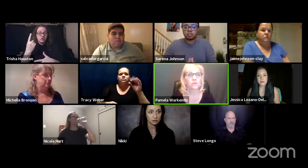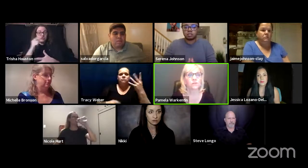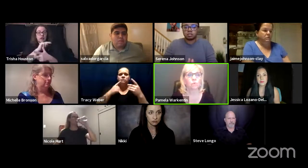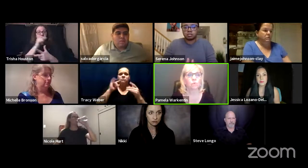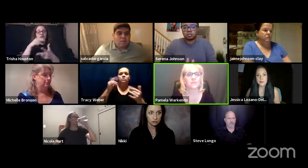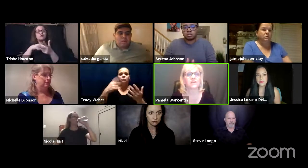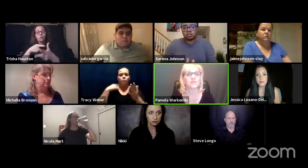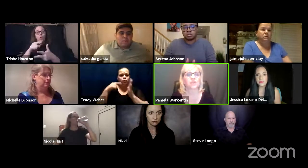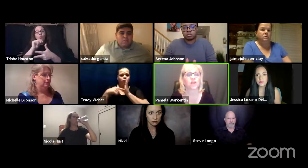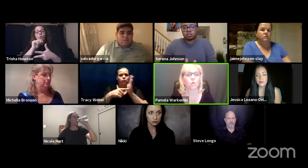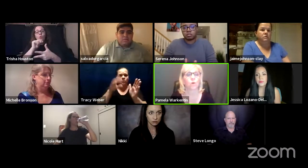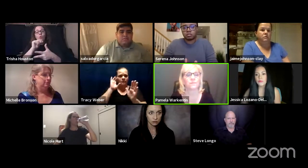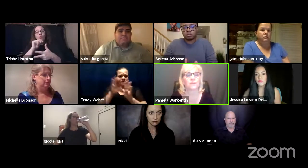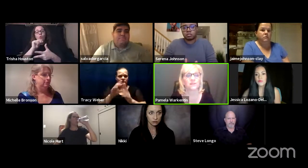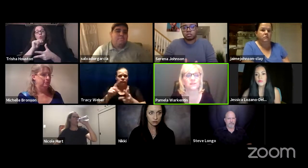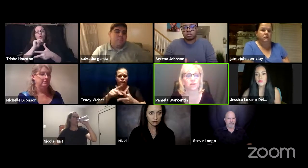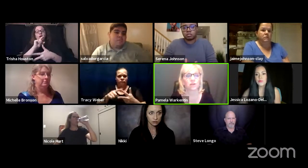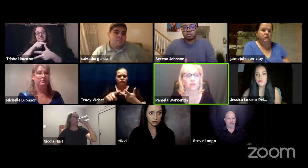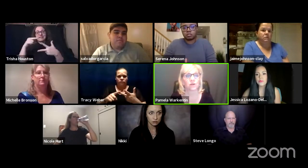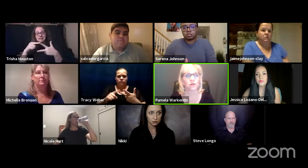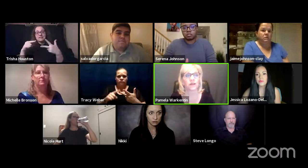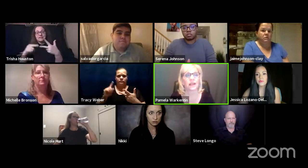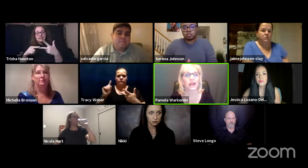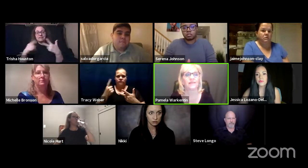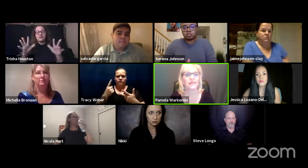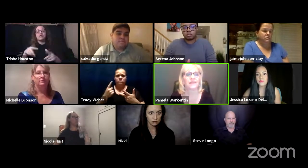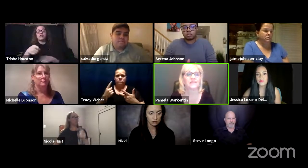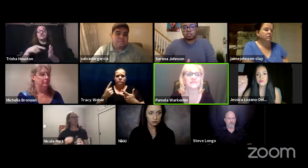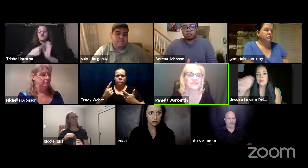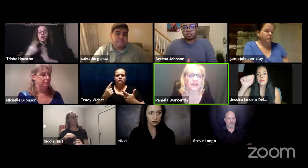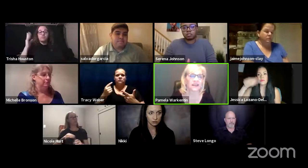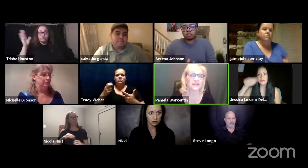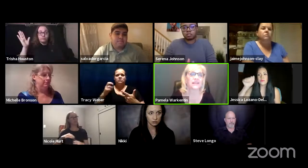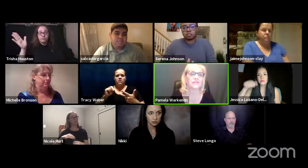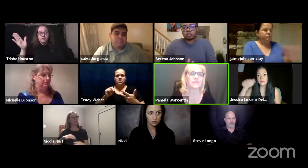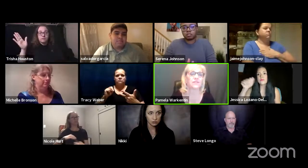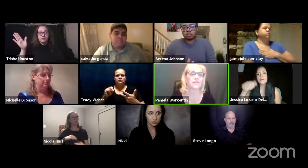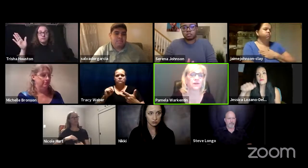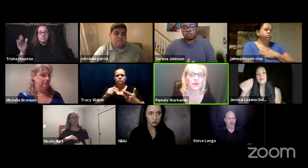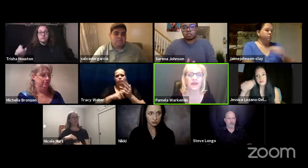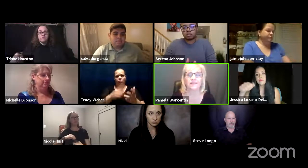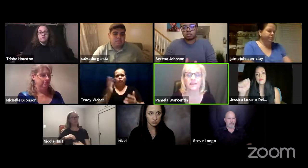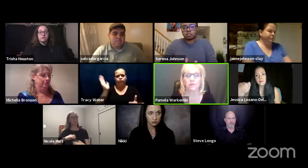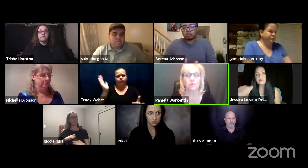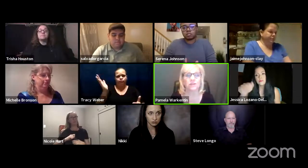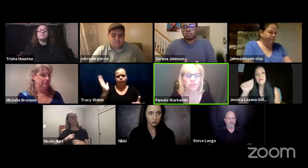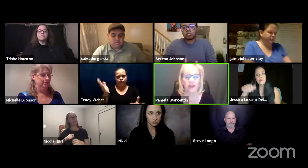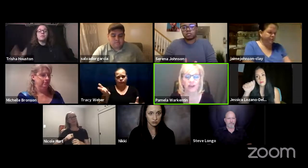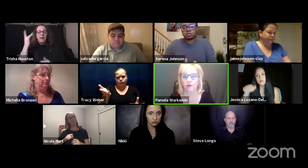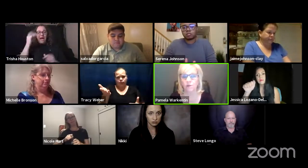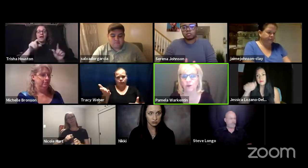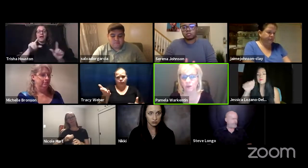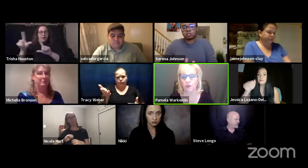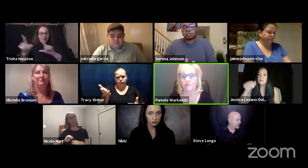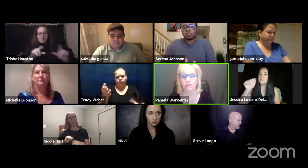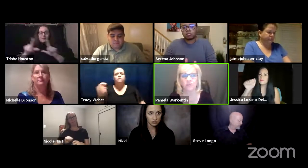Do you want me to share one picture and then the second, then the third, and then you can share what you have to